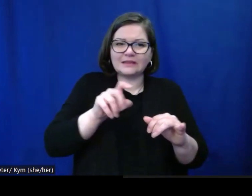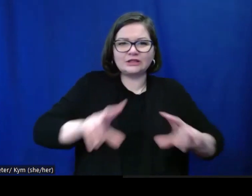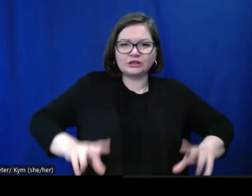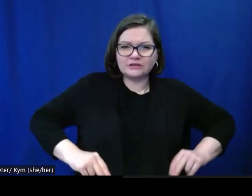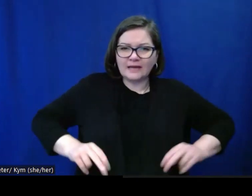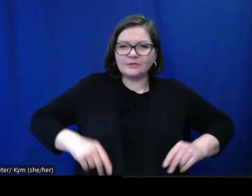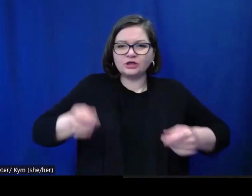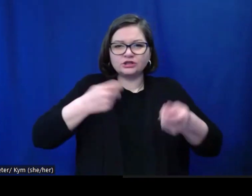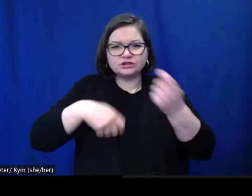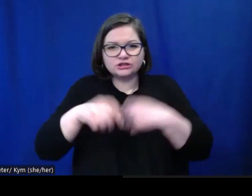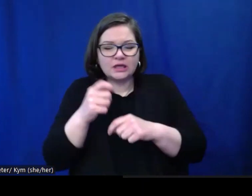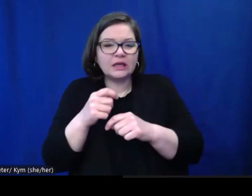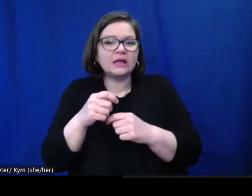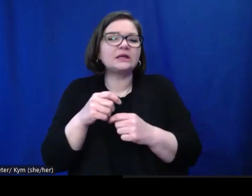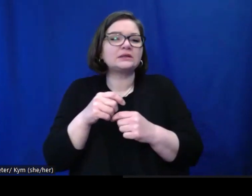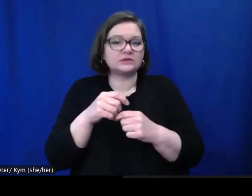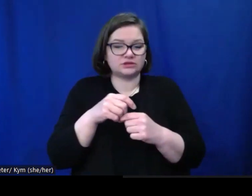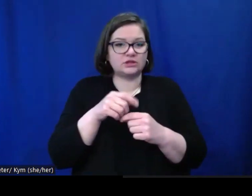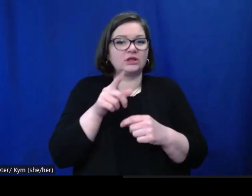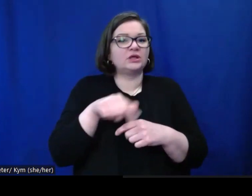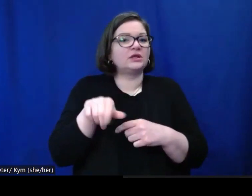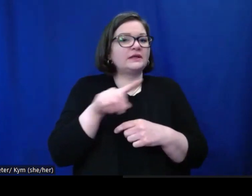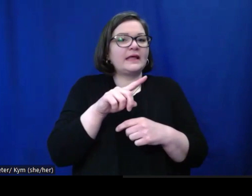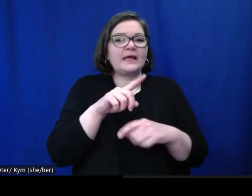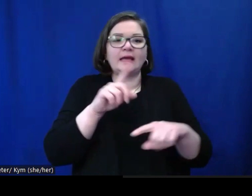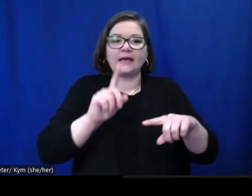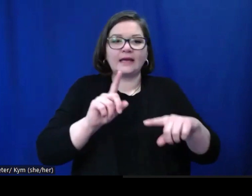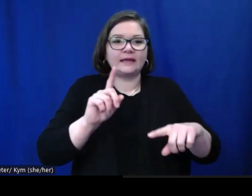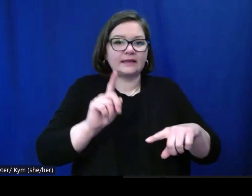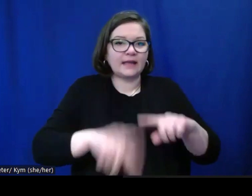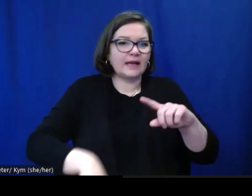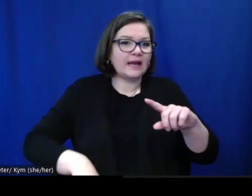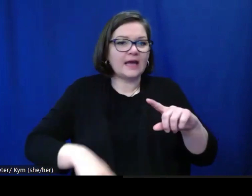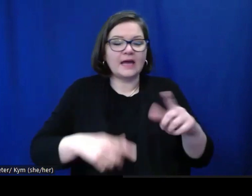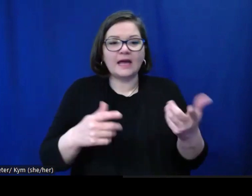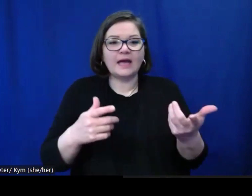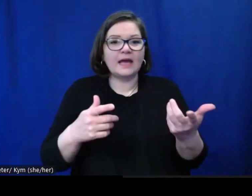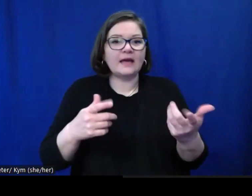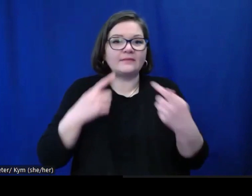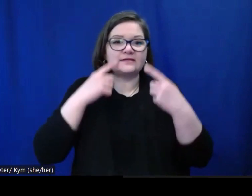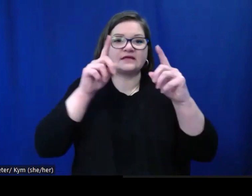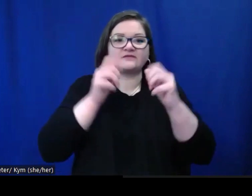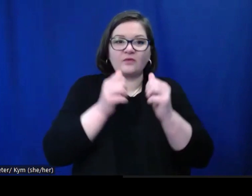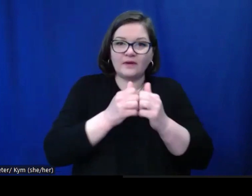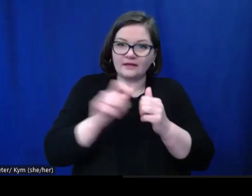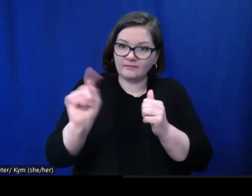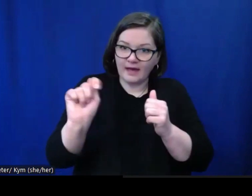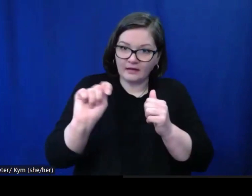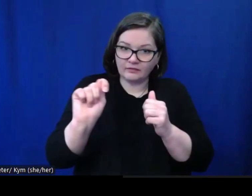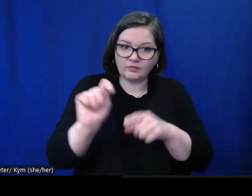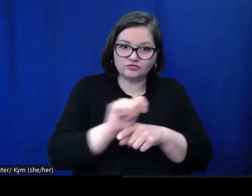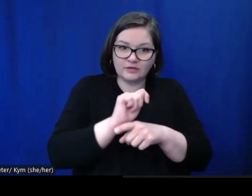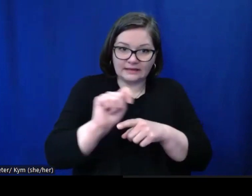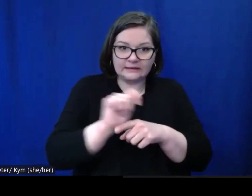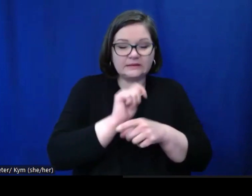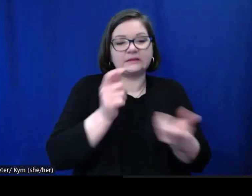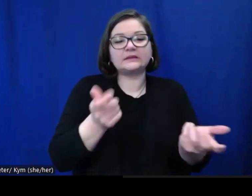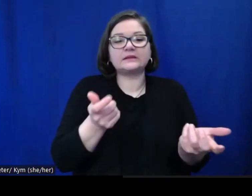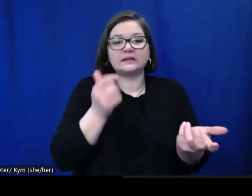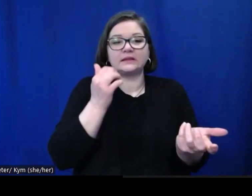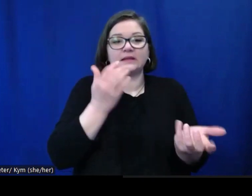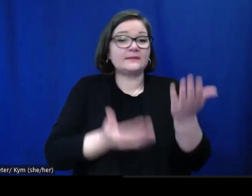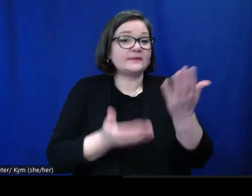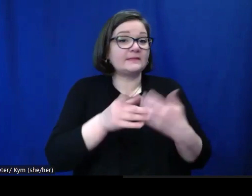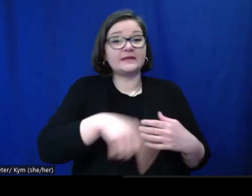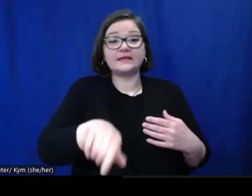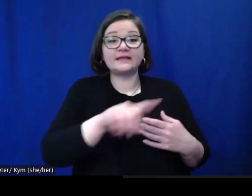changed. They're unable to be successful with the toilet training. They may not be